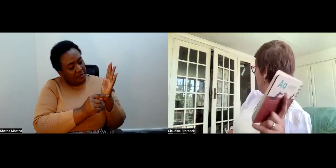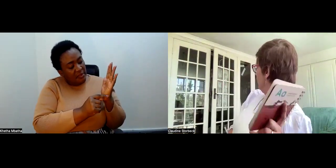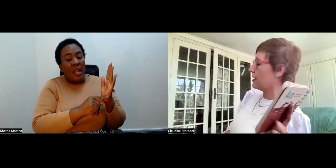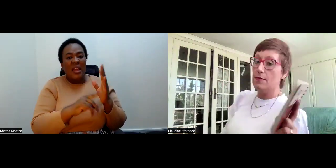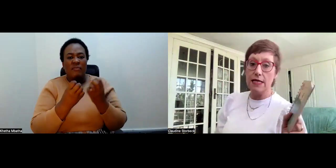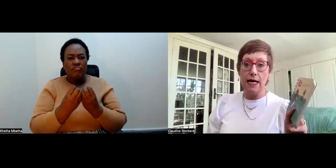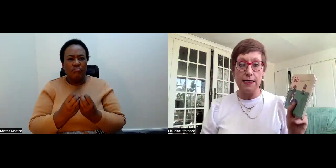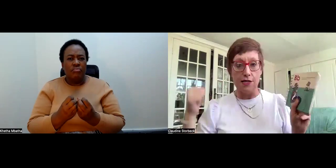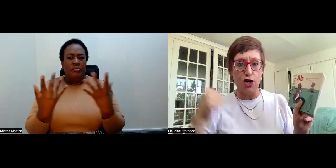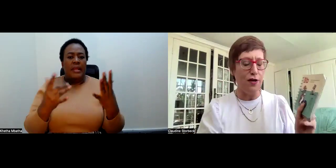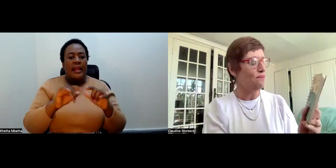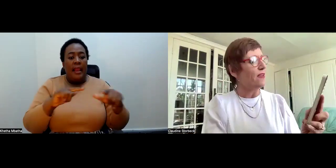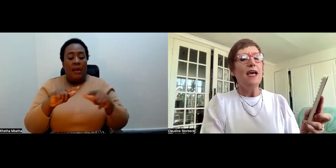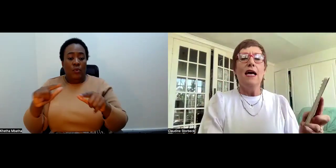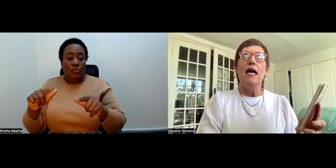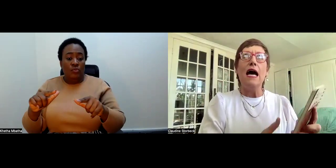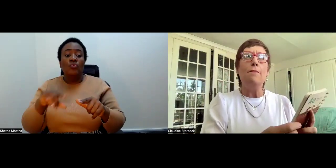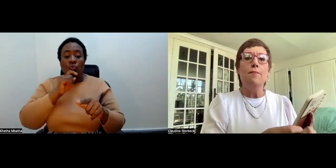I've got a cat that comes in and out here, sorry.